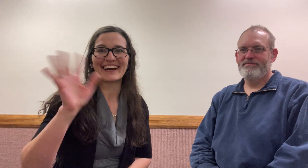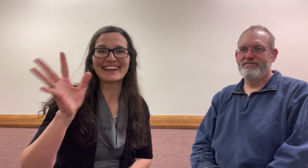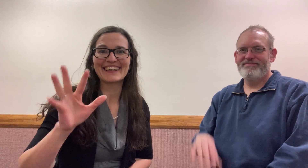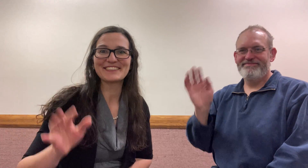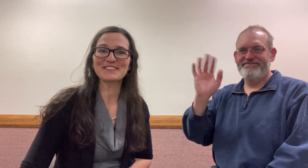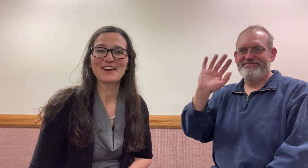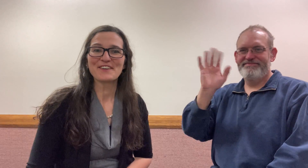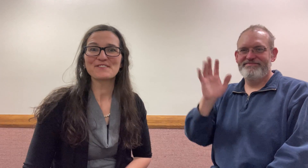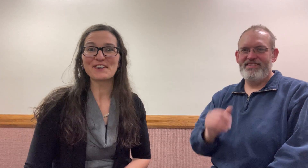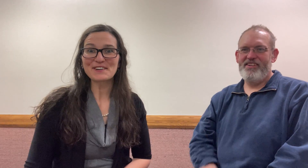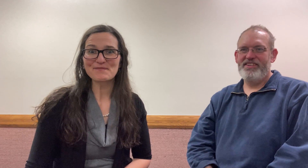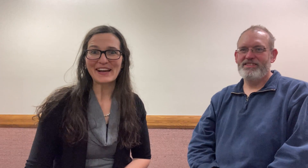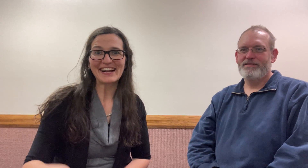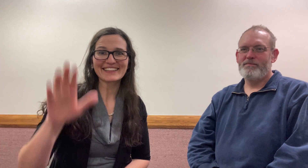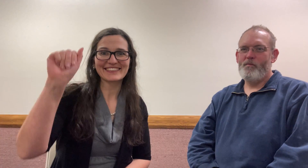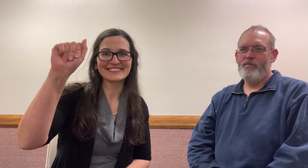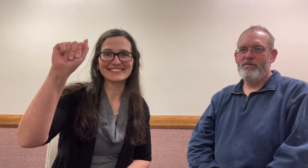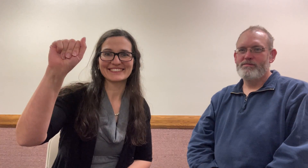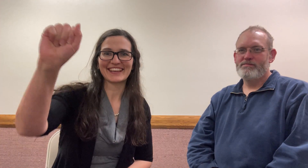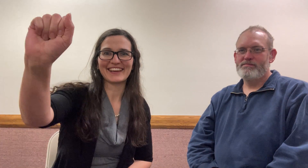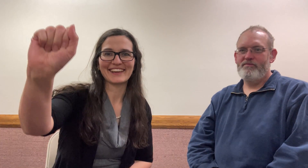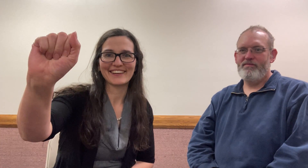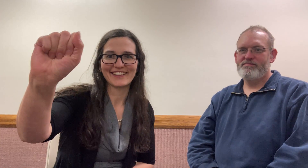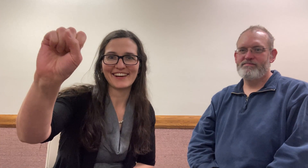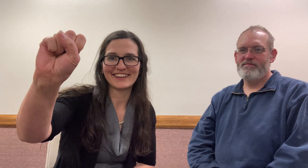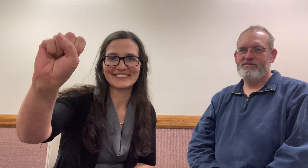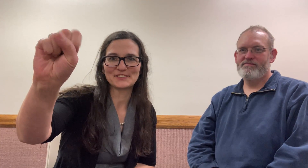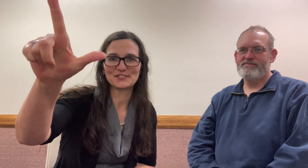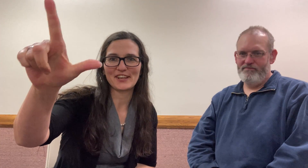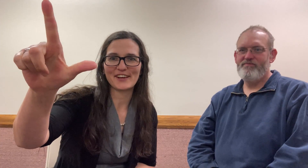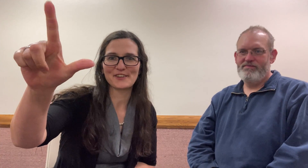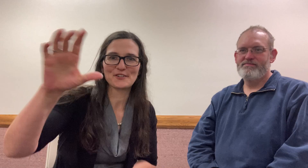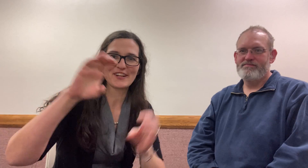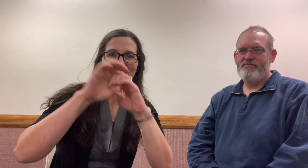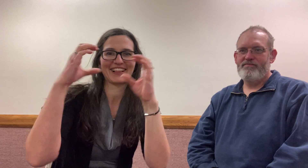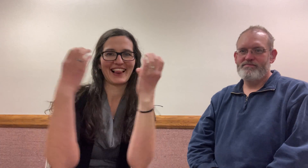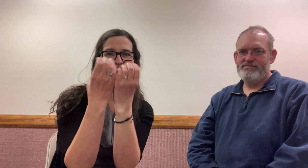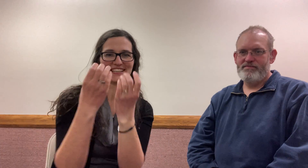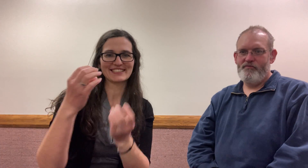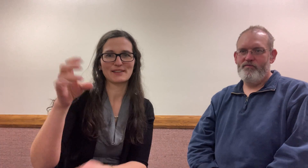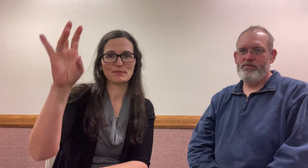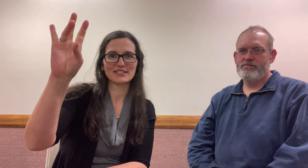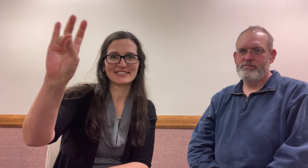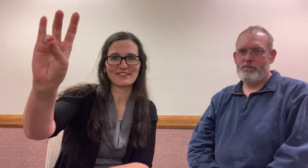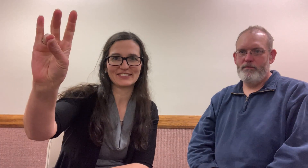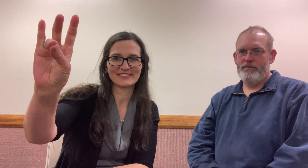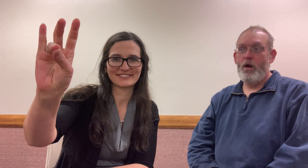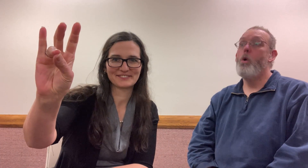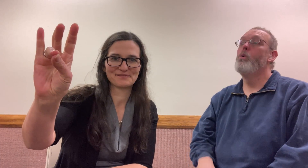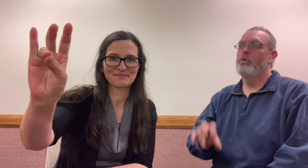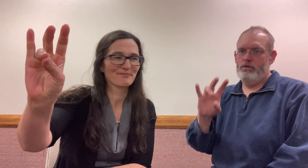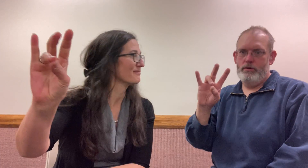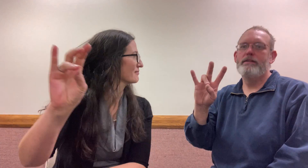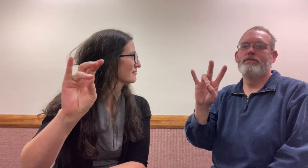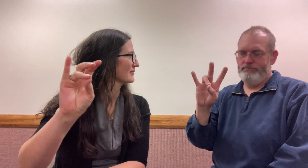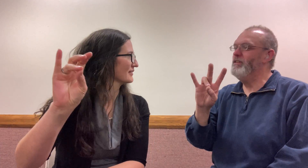Hi guys, welcome back. This is ASL class number 7.